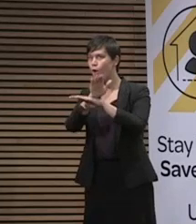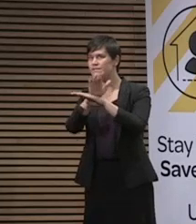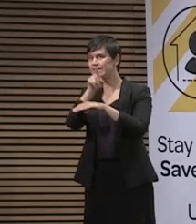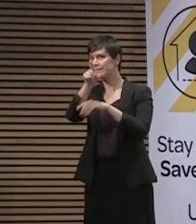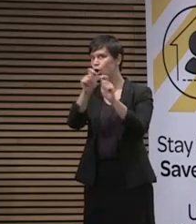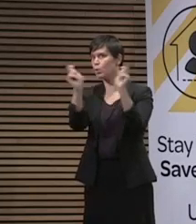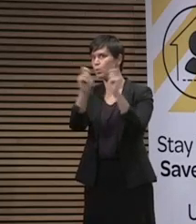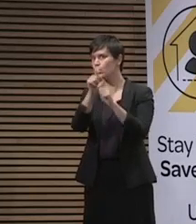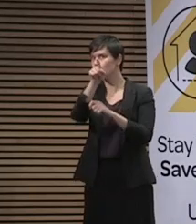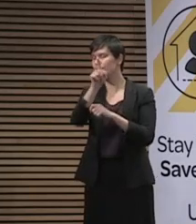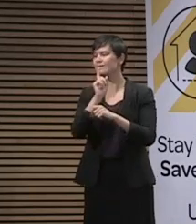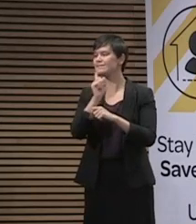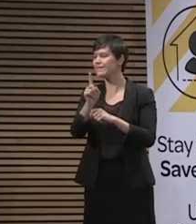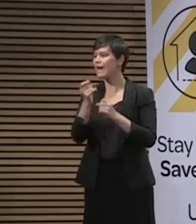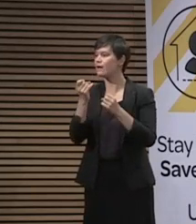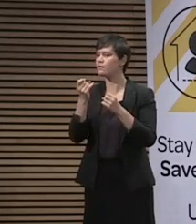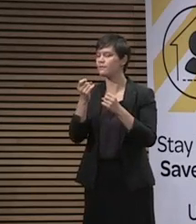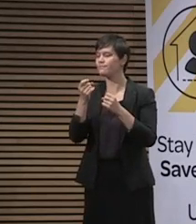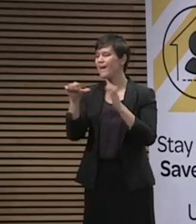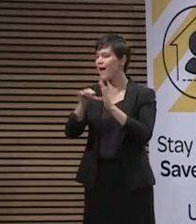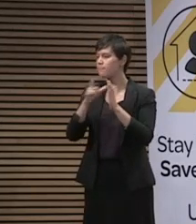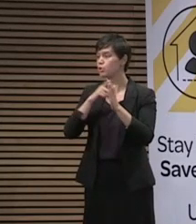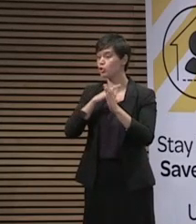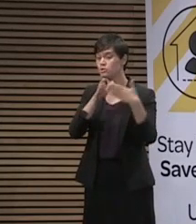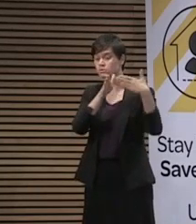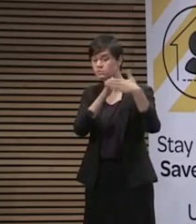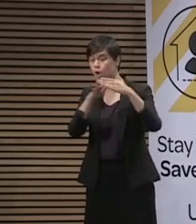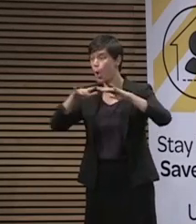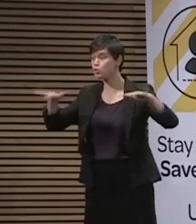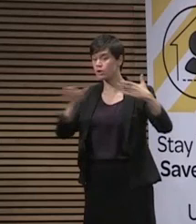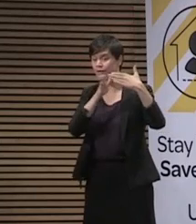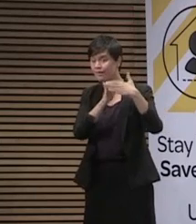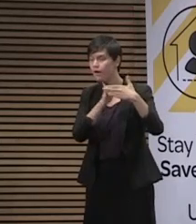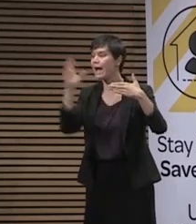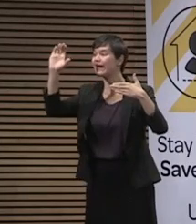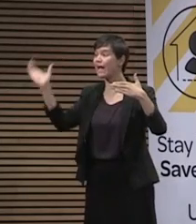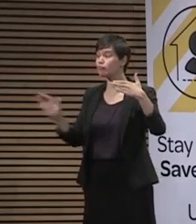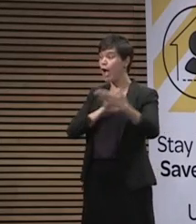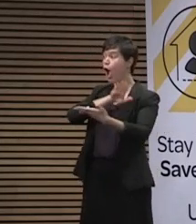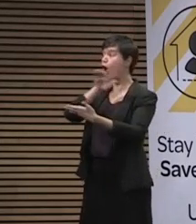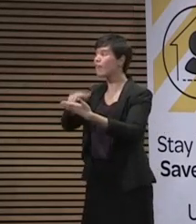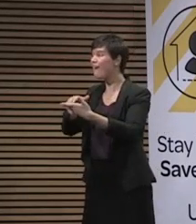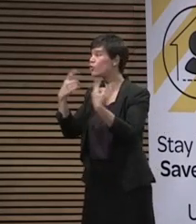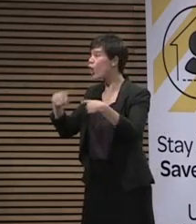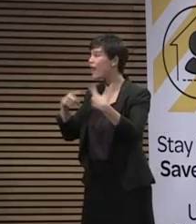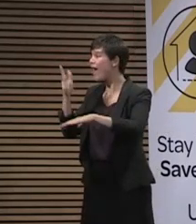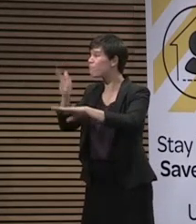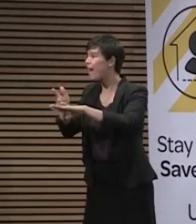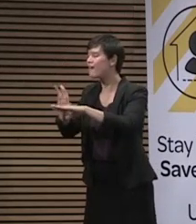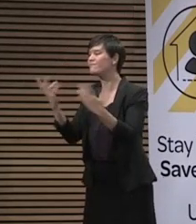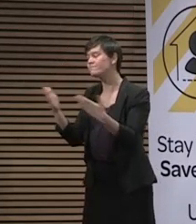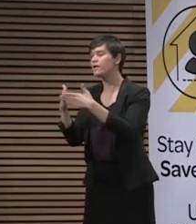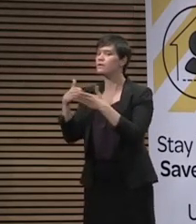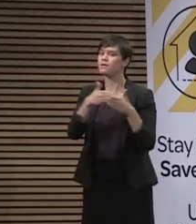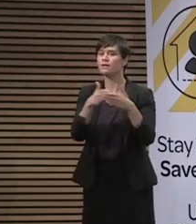those cruise ships to dock and for people to disembark. So that is one of the issues for those New Zealanders. My memory is